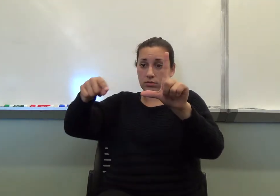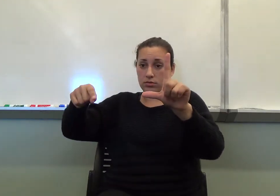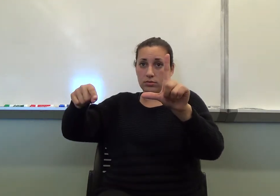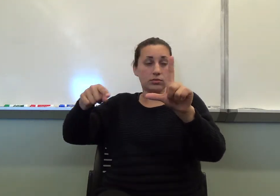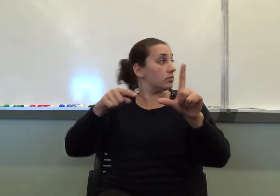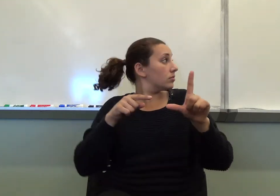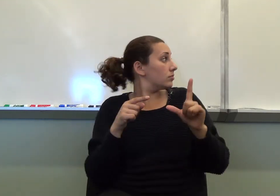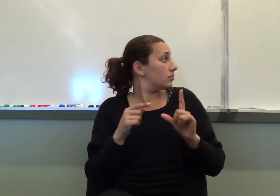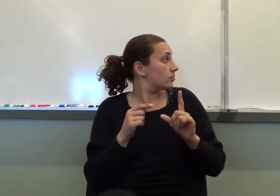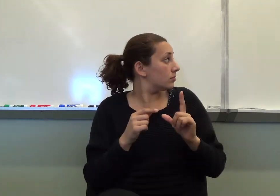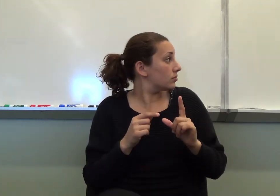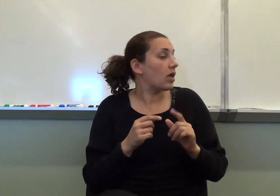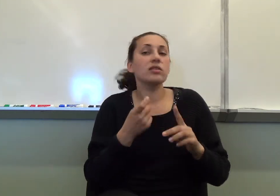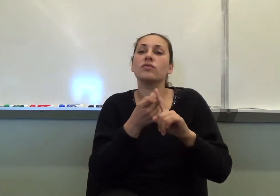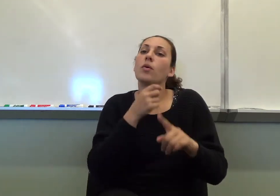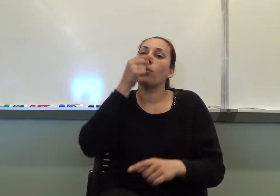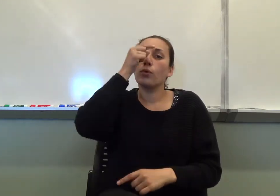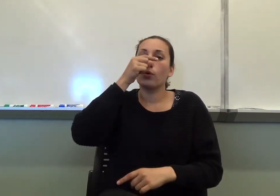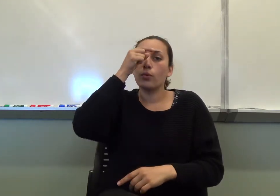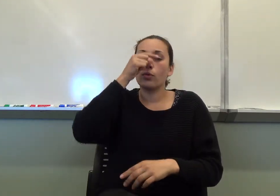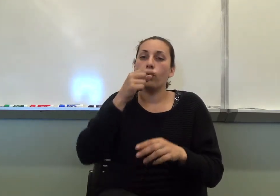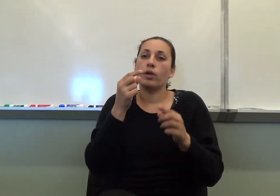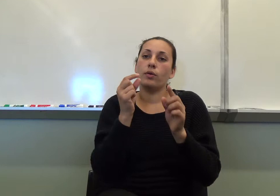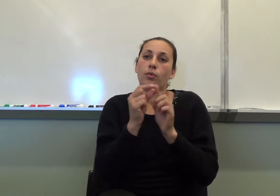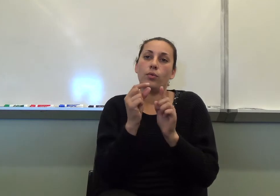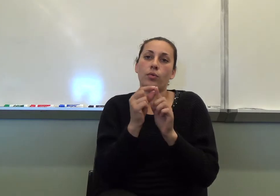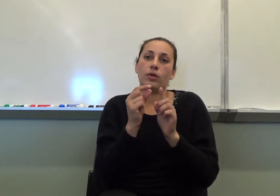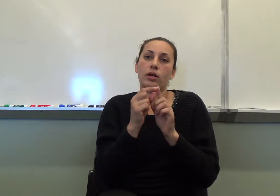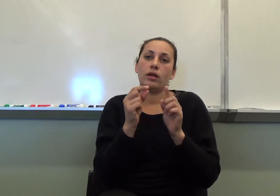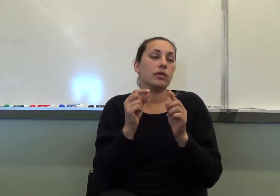That comes from a Greek word. It means the longer side.